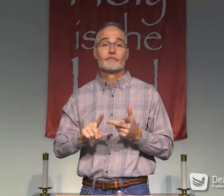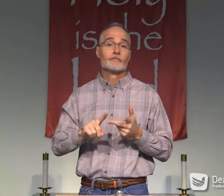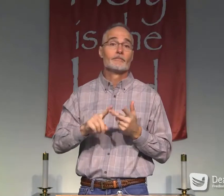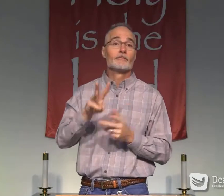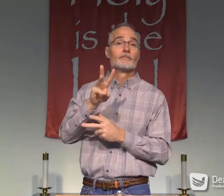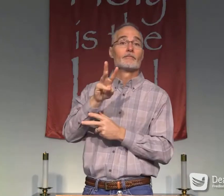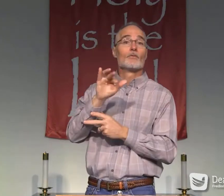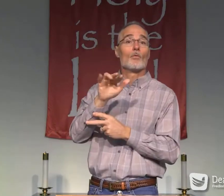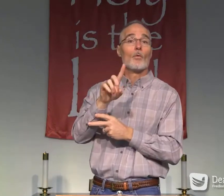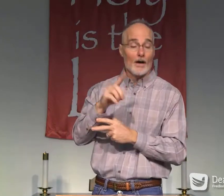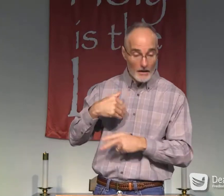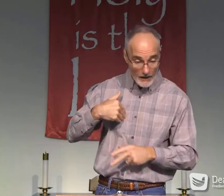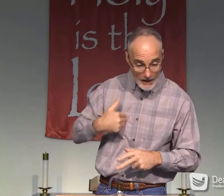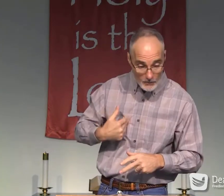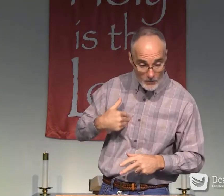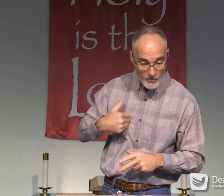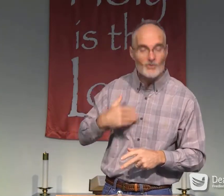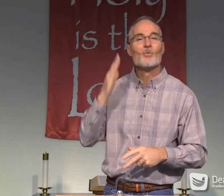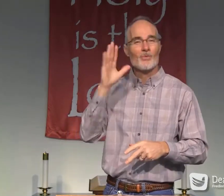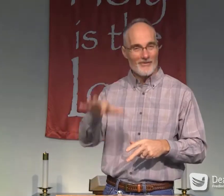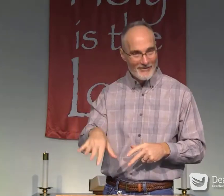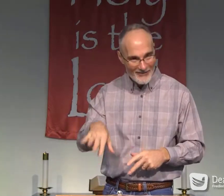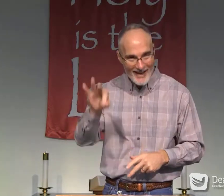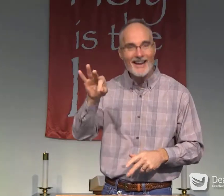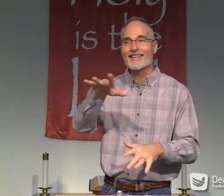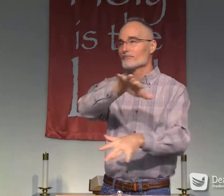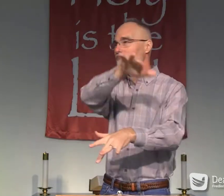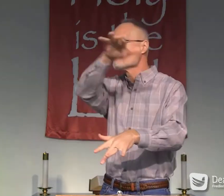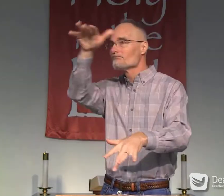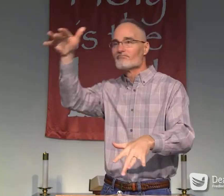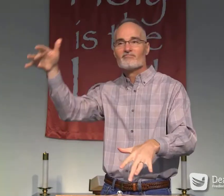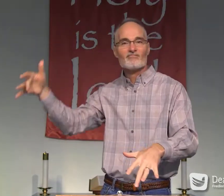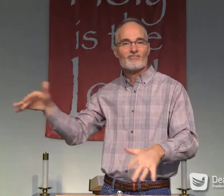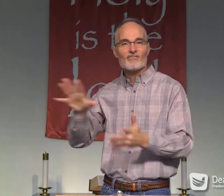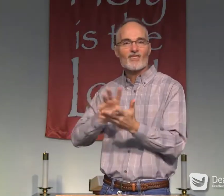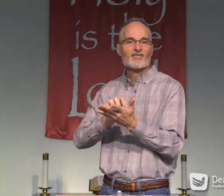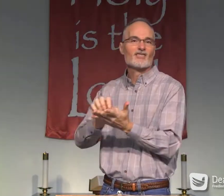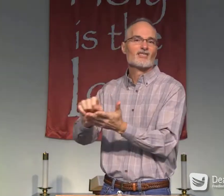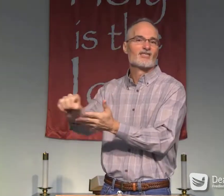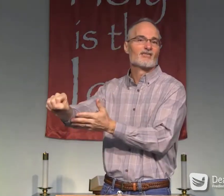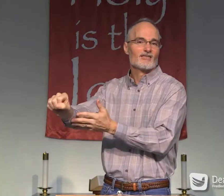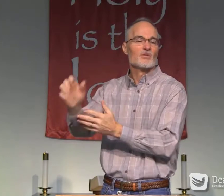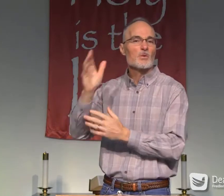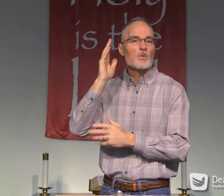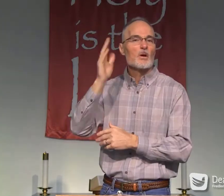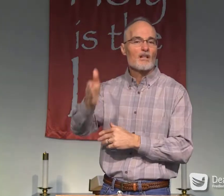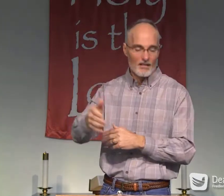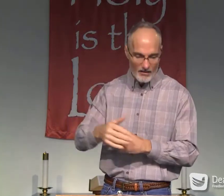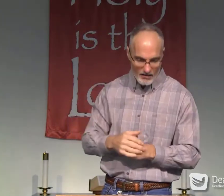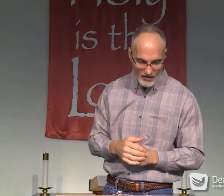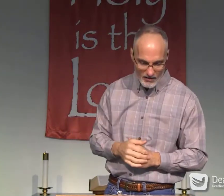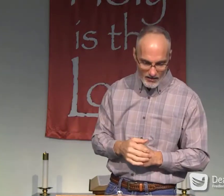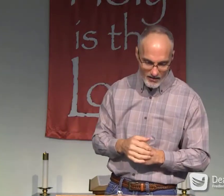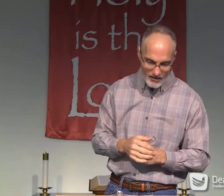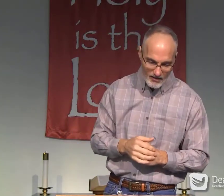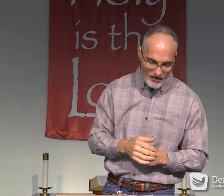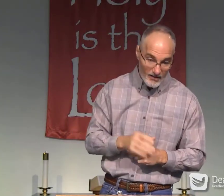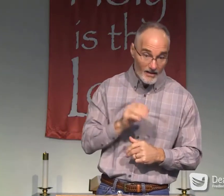rats, worms, wild animals will find it and will destroy it.